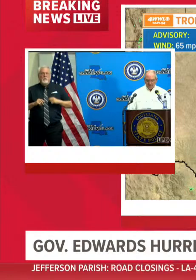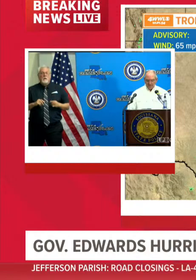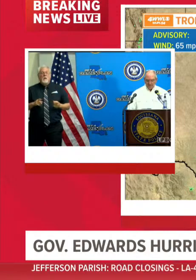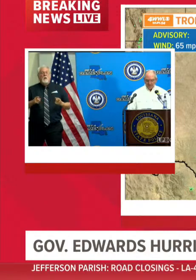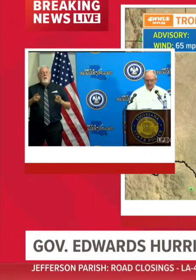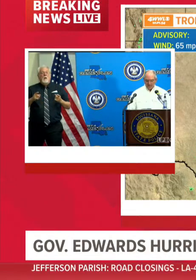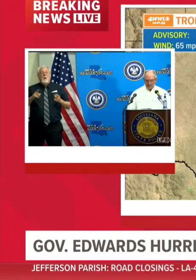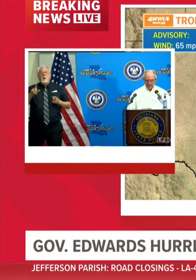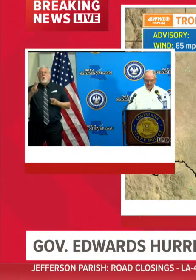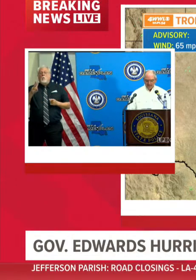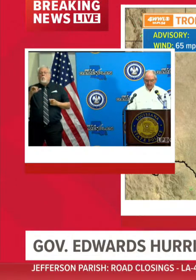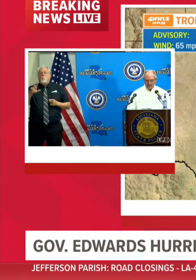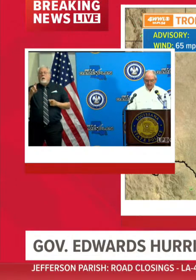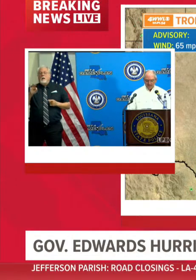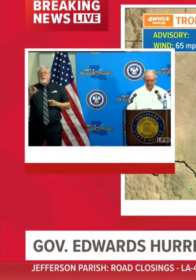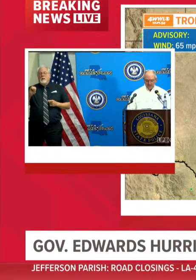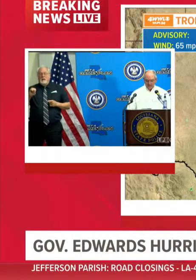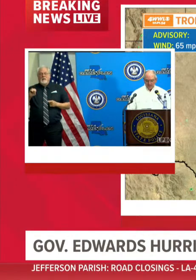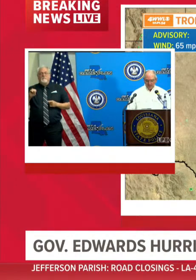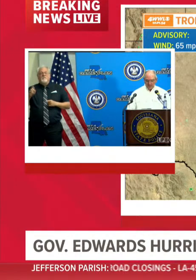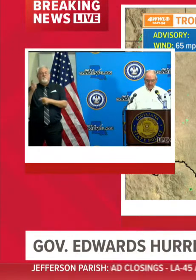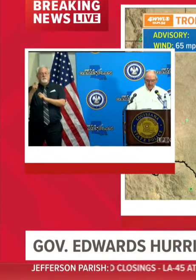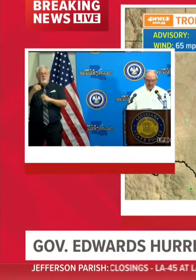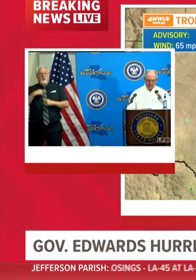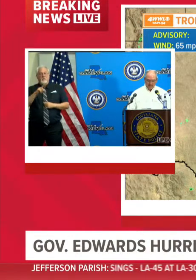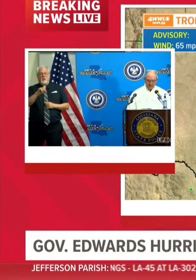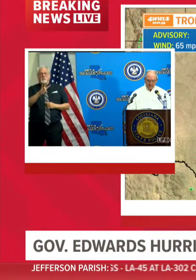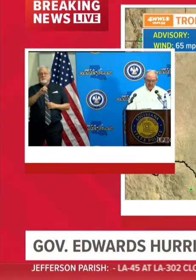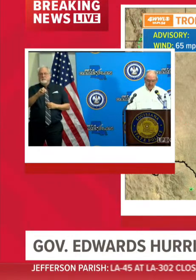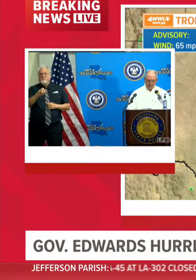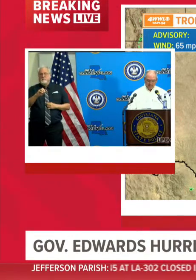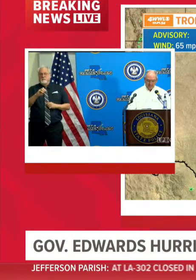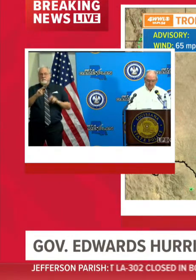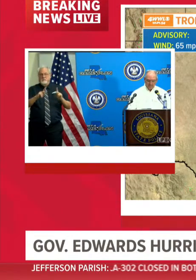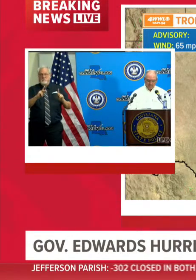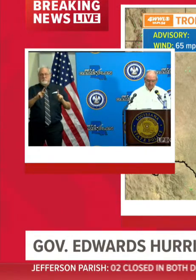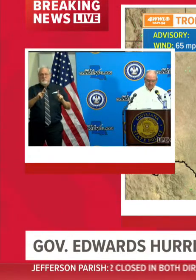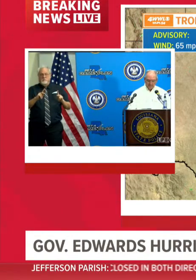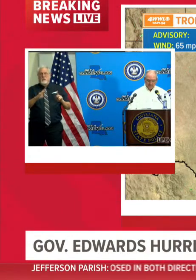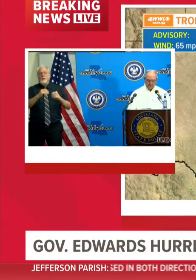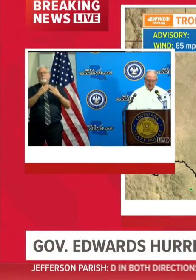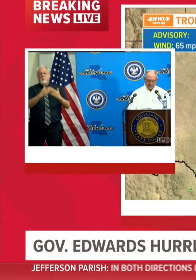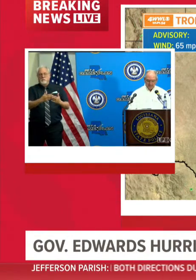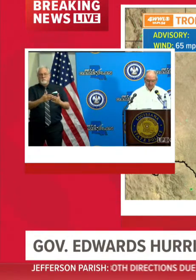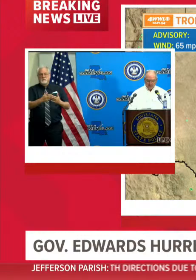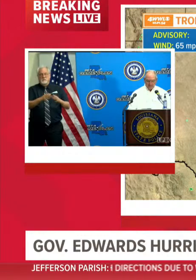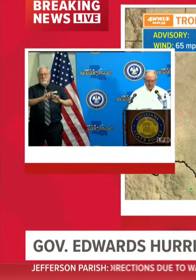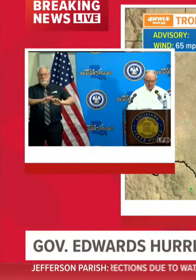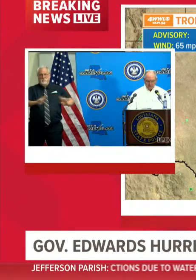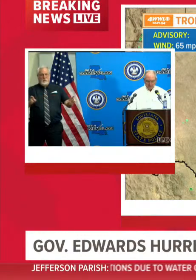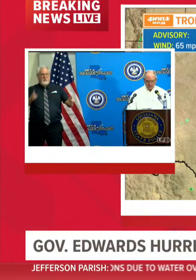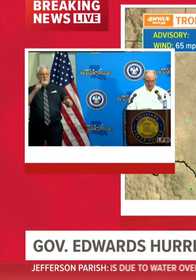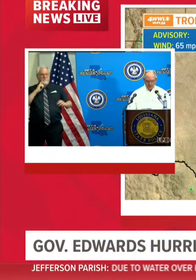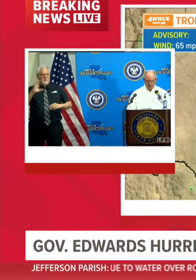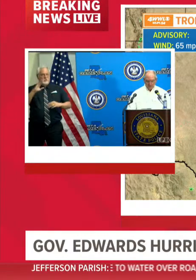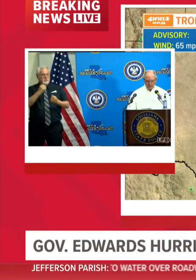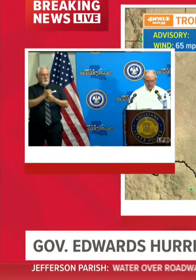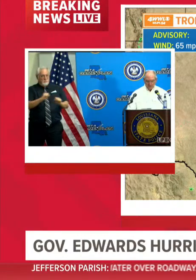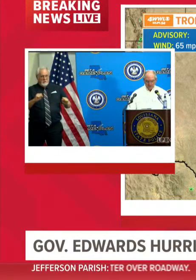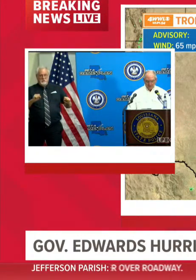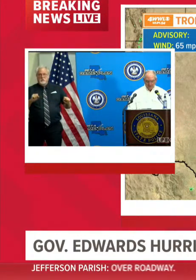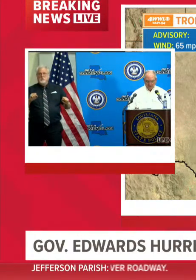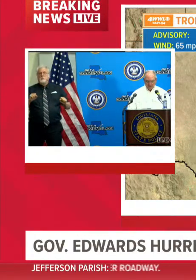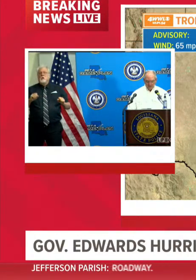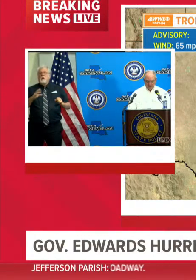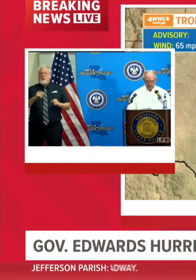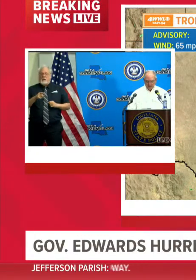Wildlife and Fisheries has 170 agents and boats staged and ready for search and rescue